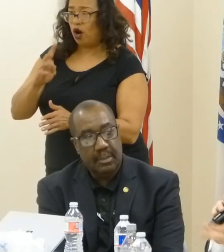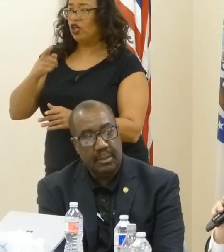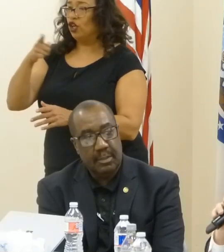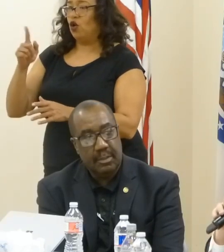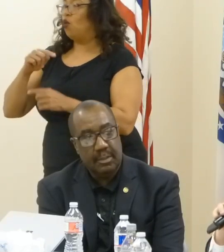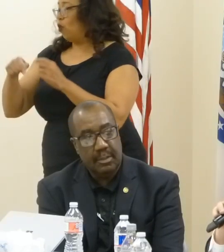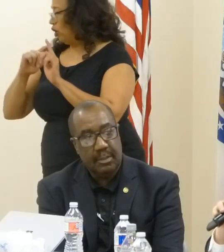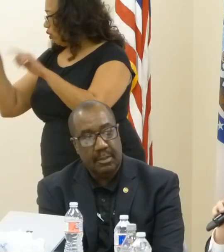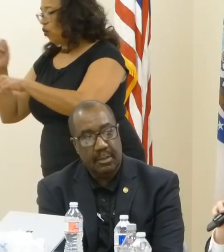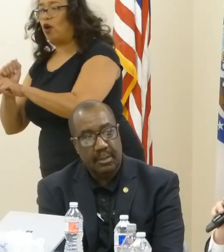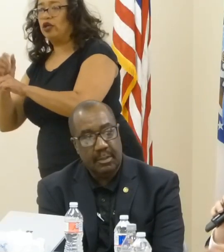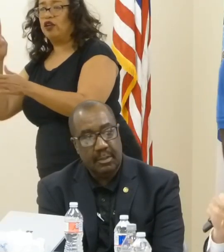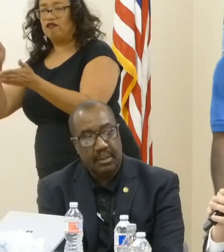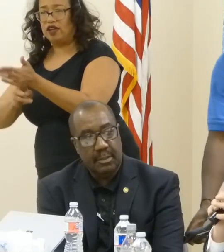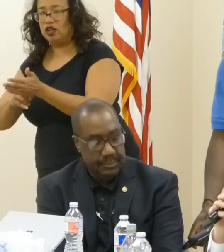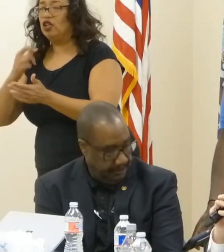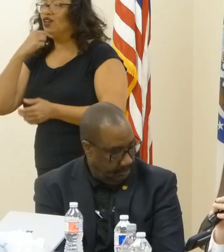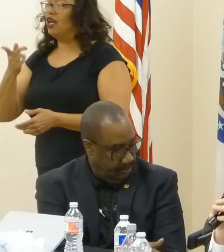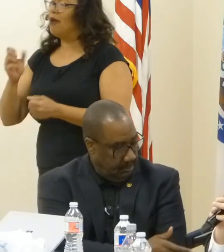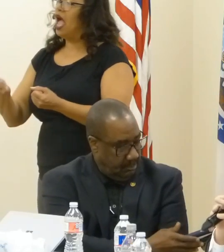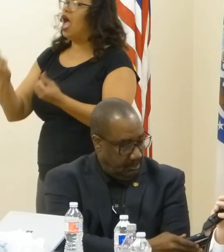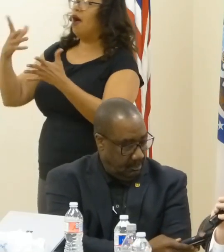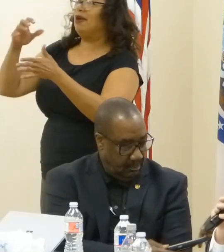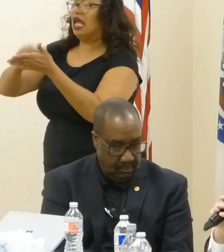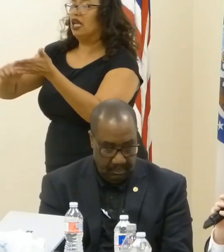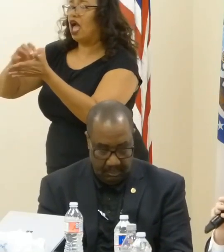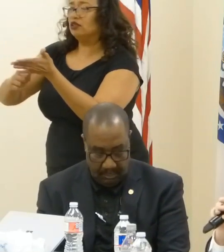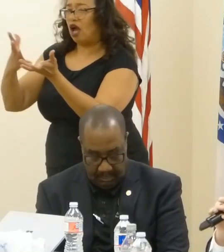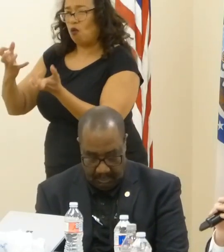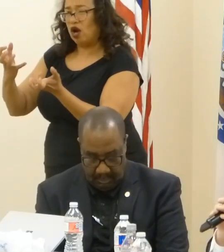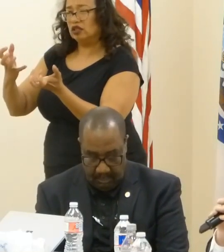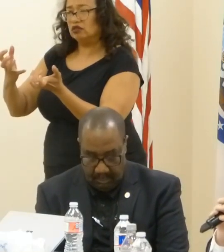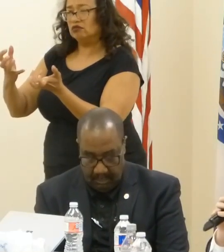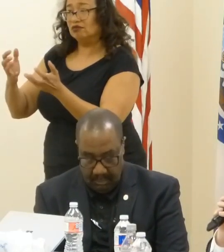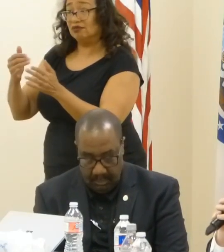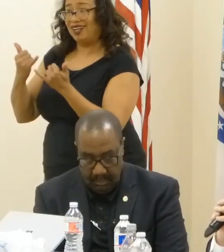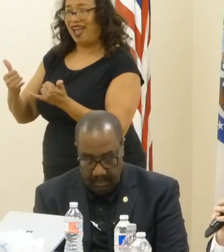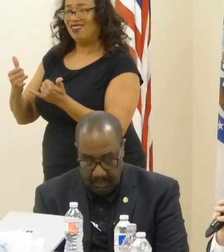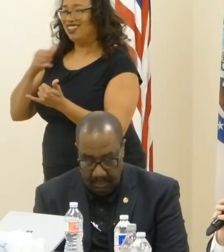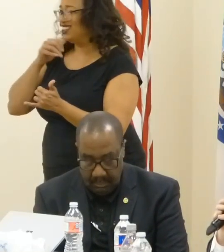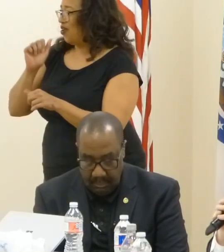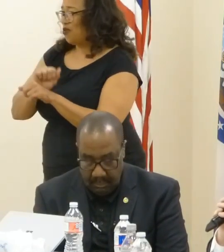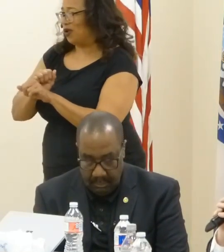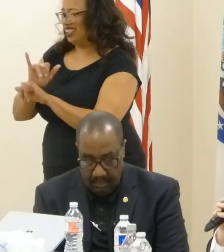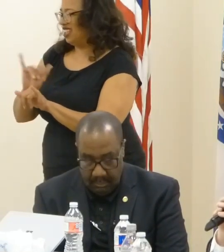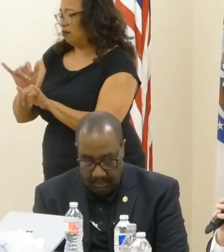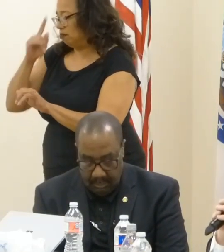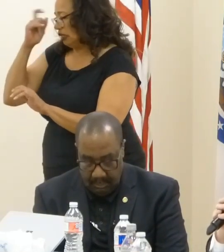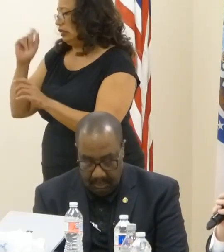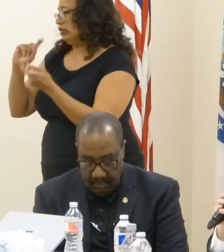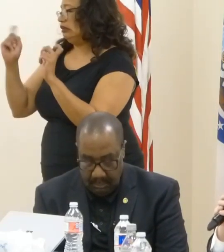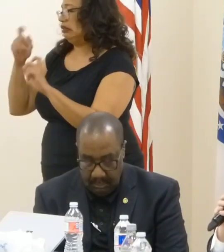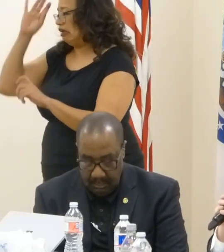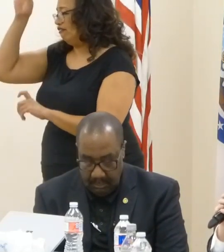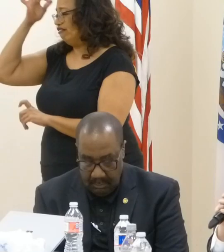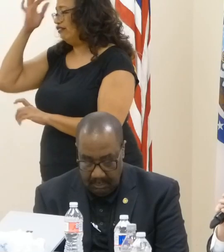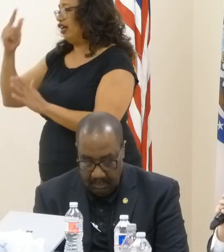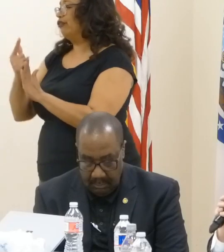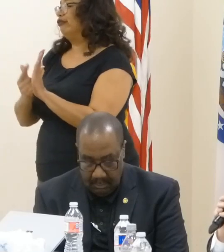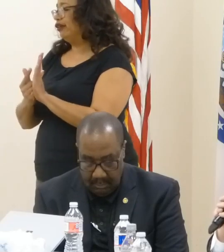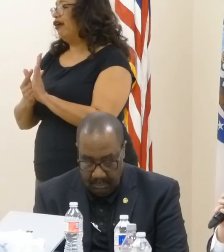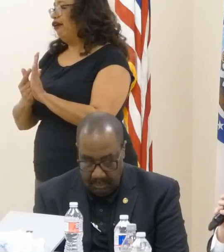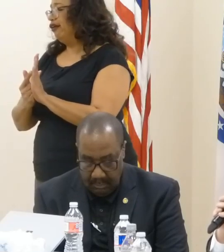many allowances you want to take. That doesn't work the same way it worked before. Because of the changes to the federal law and the